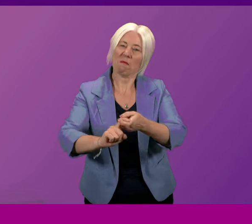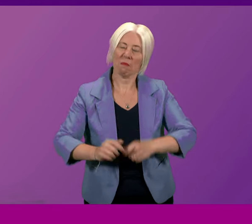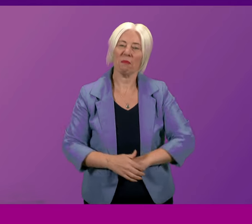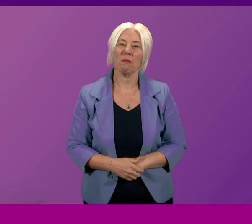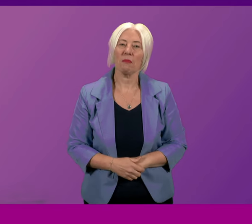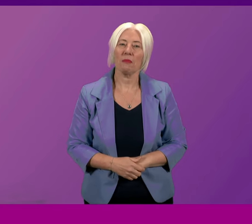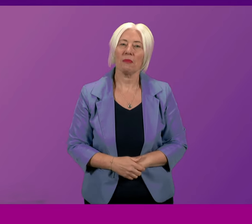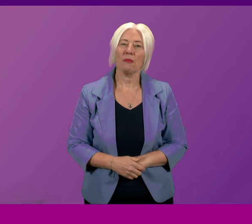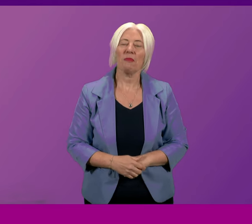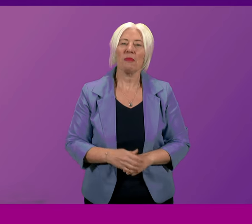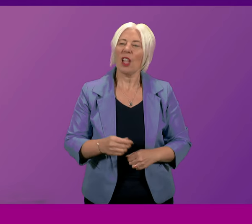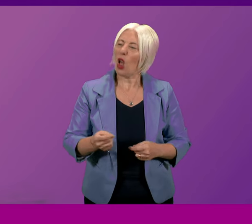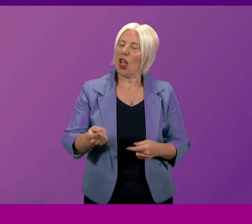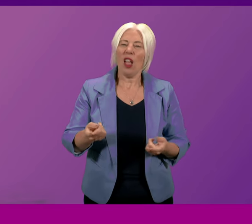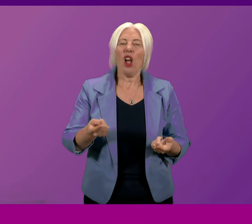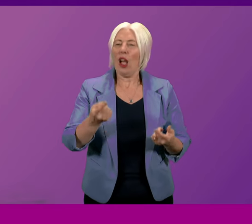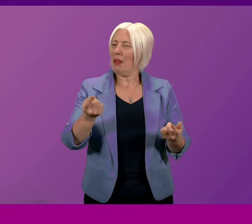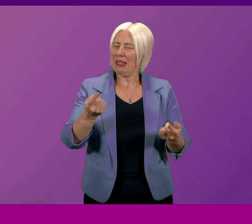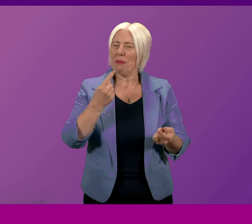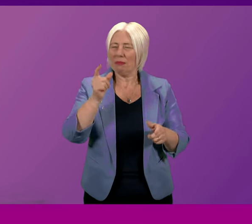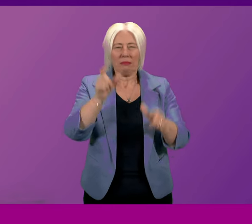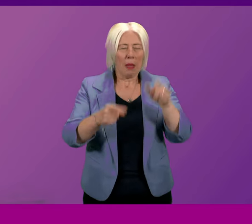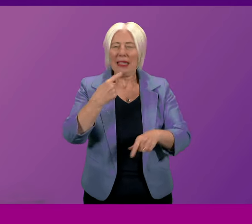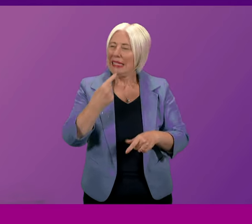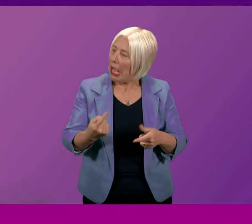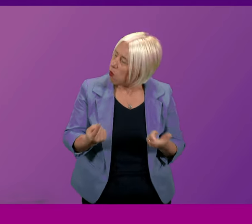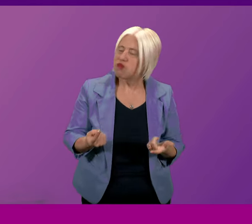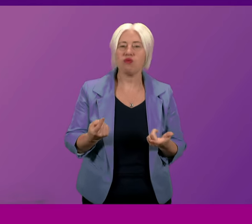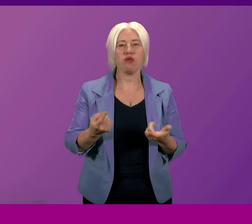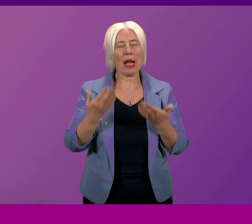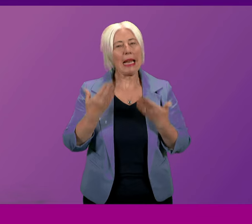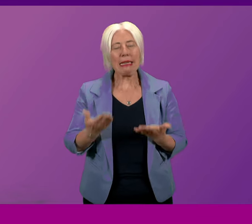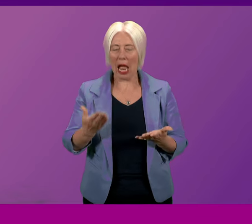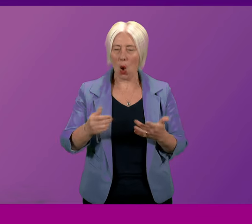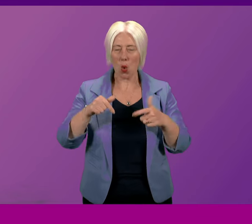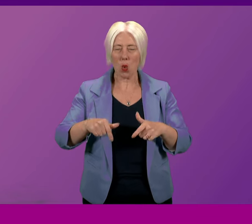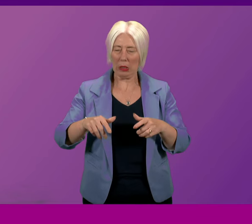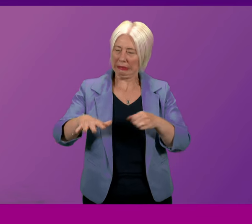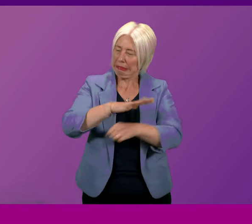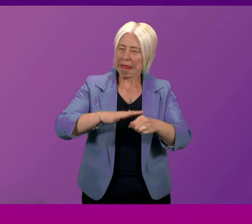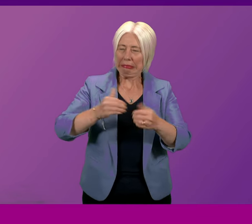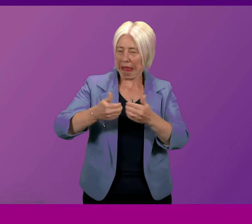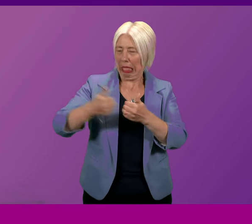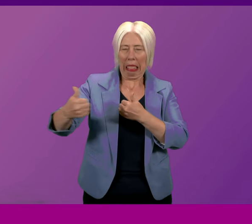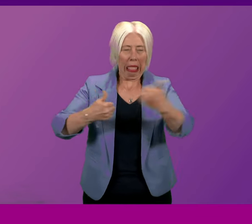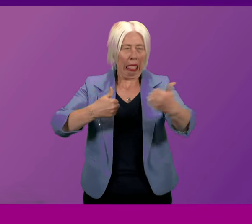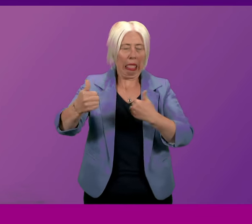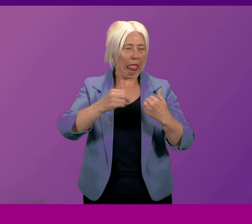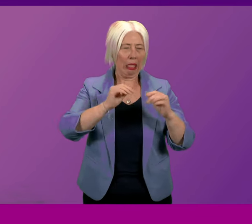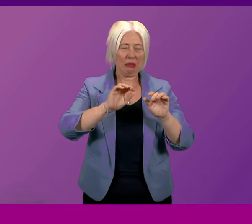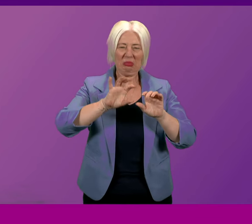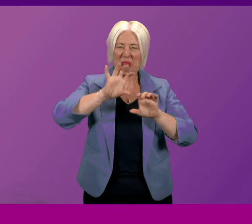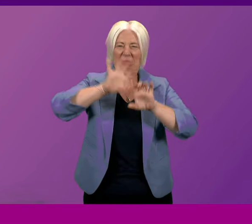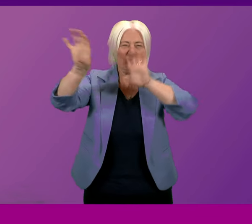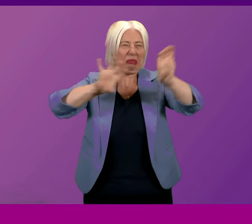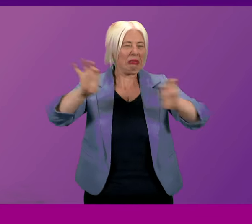We are often told that we live in an era of polarization and division. If